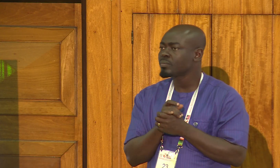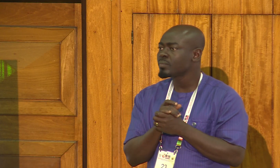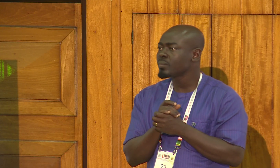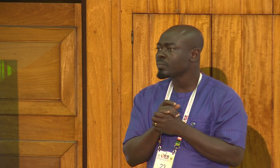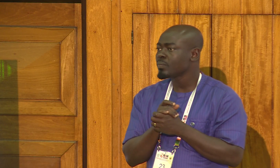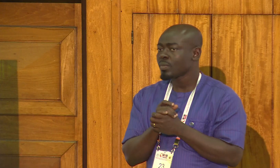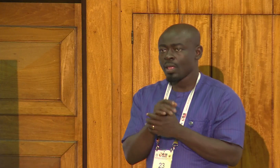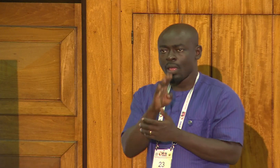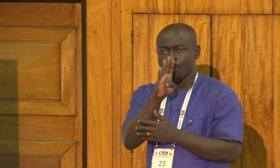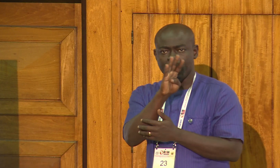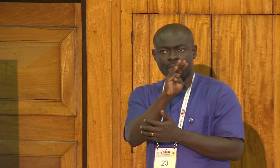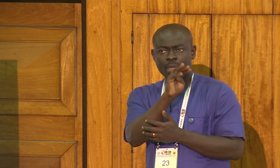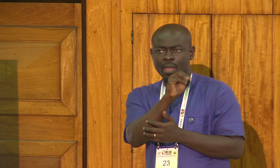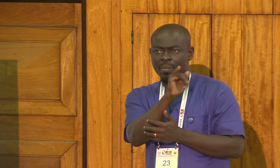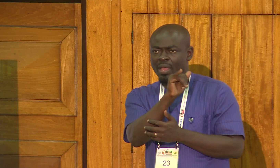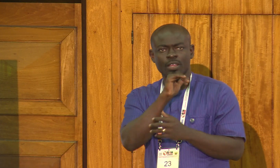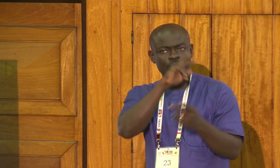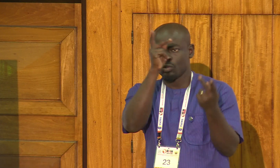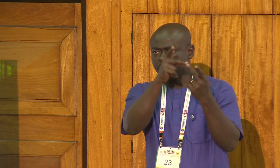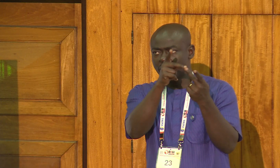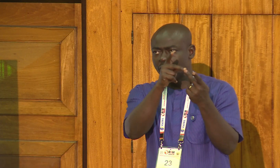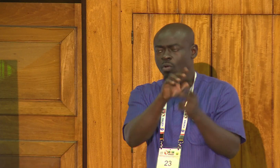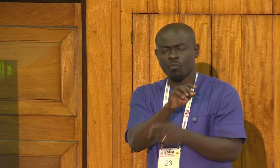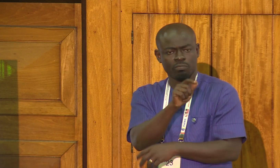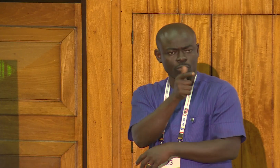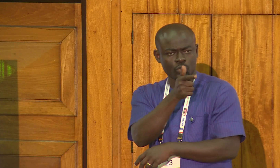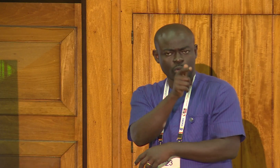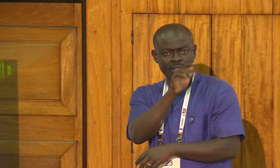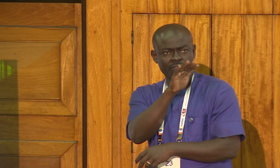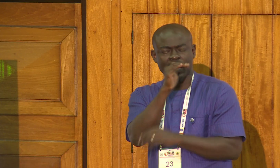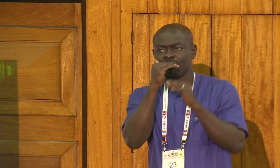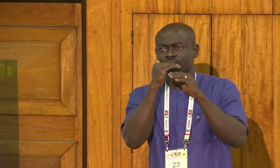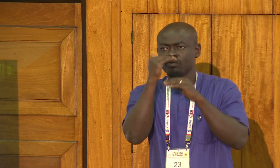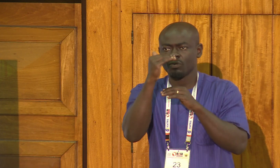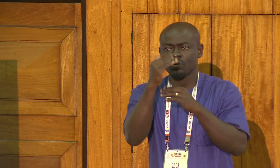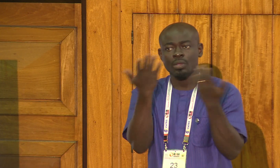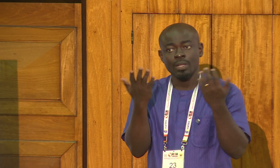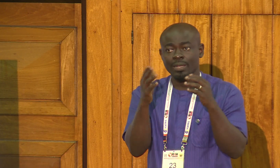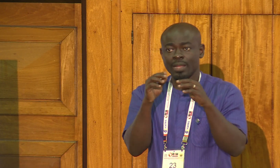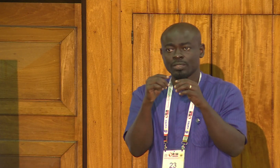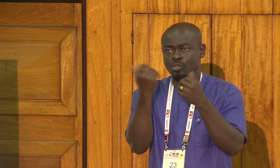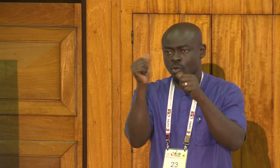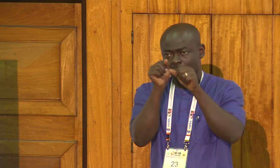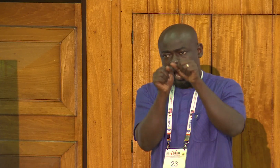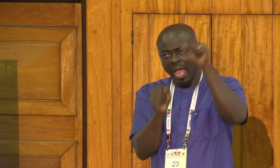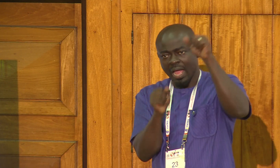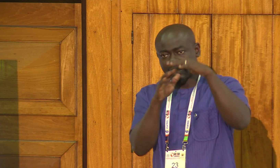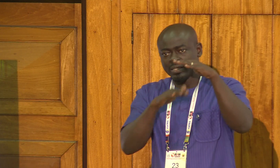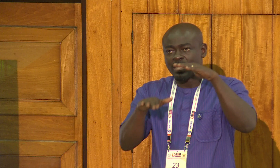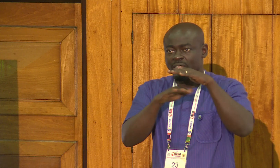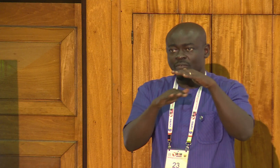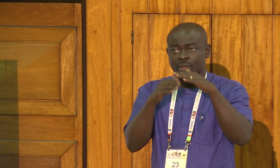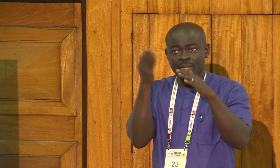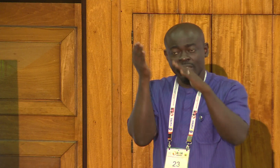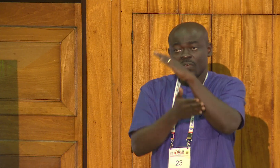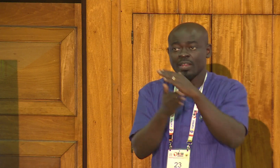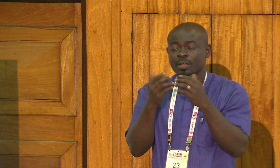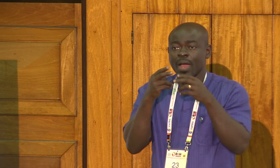BMI is imperfect, so BMI of over 25, which is your height divided by your weight divided by your